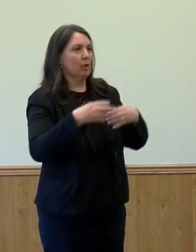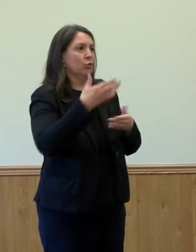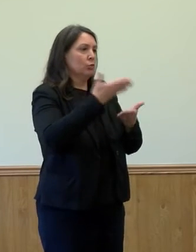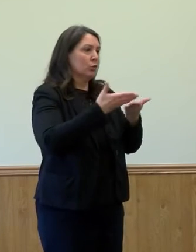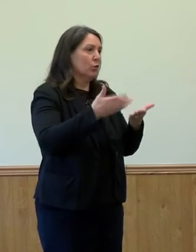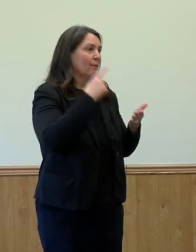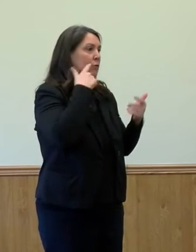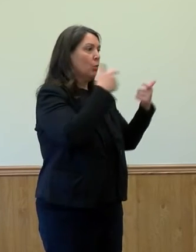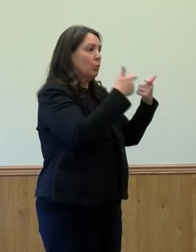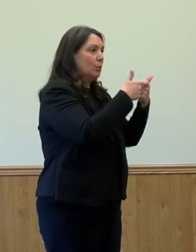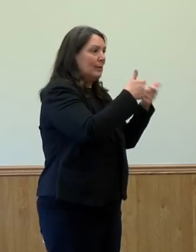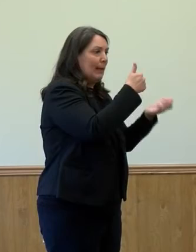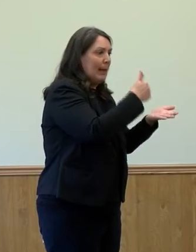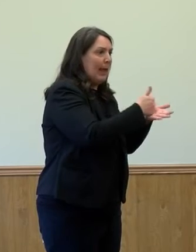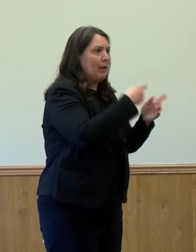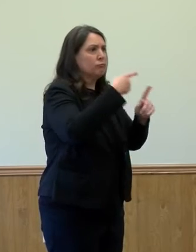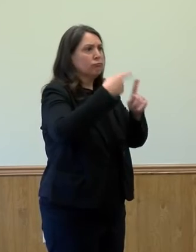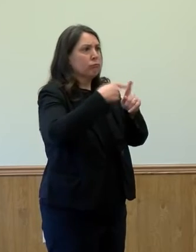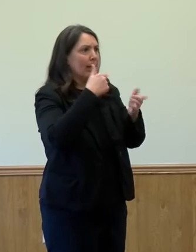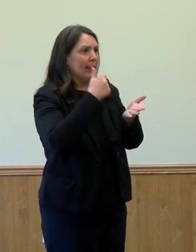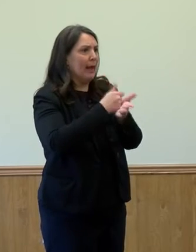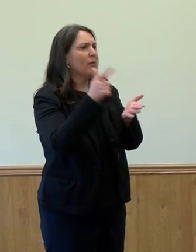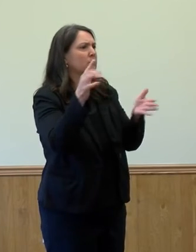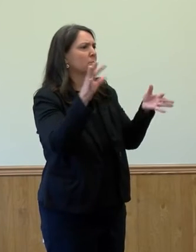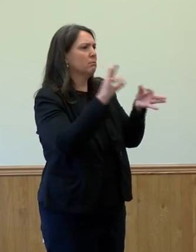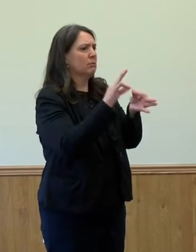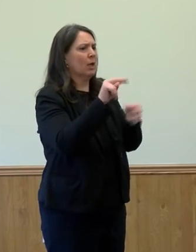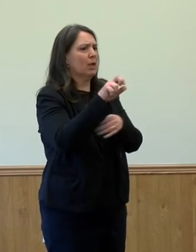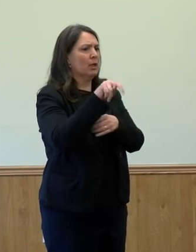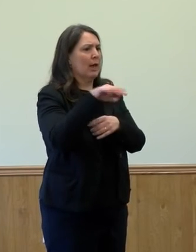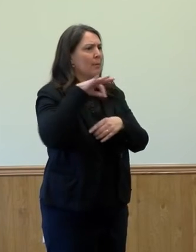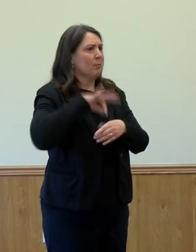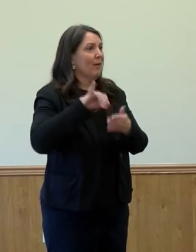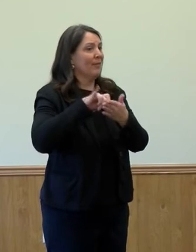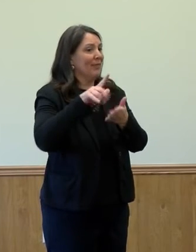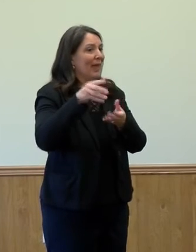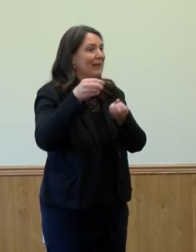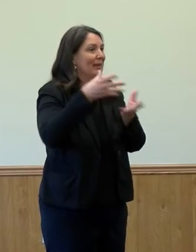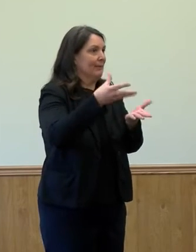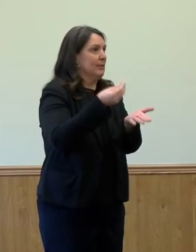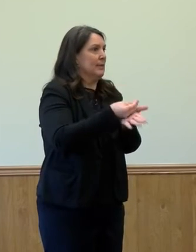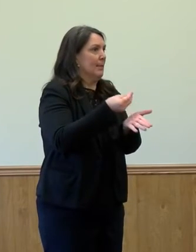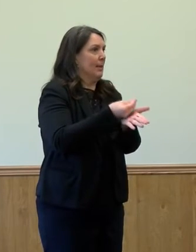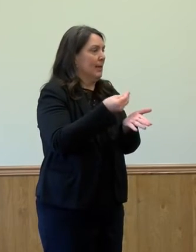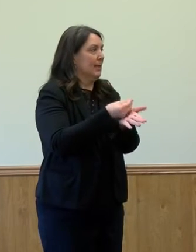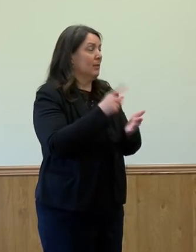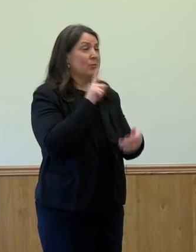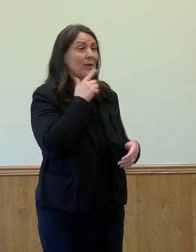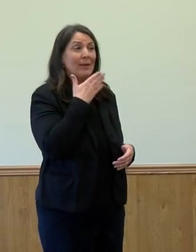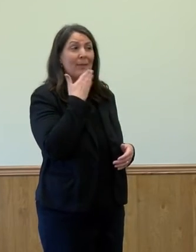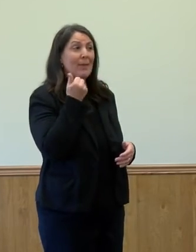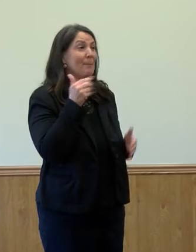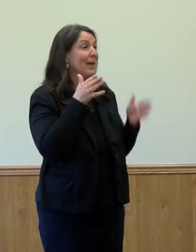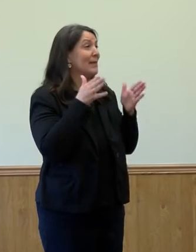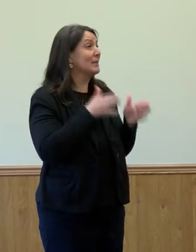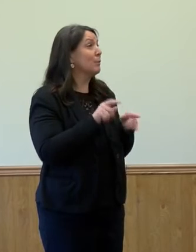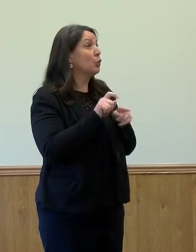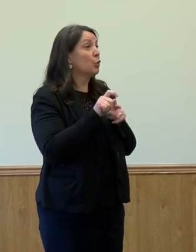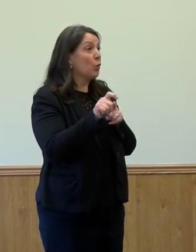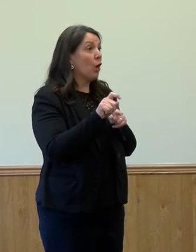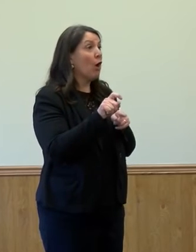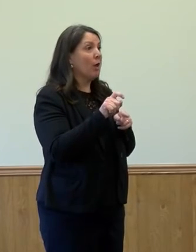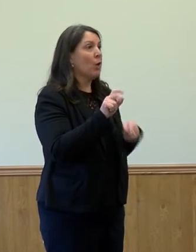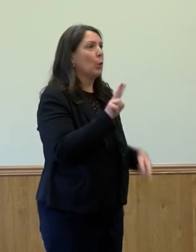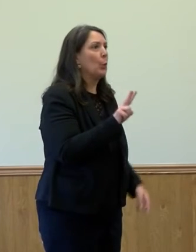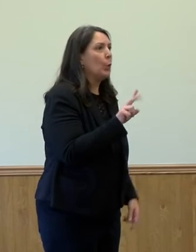rental assistance. They'll connect you to the nonprofit that's administering those programs. So the best person to reach out to, like I said, is